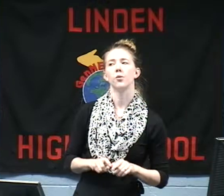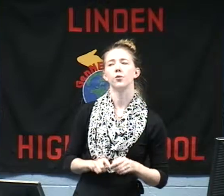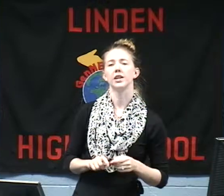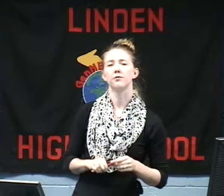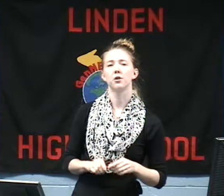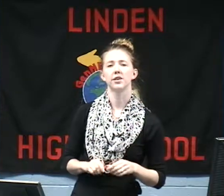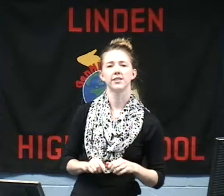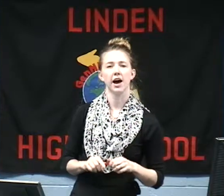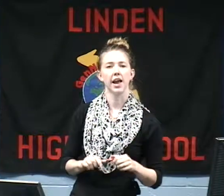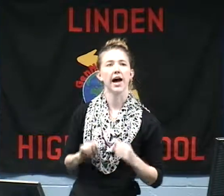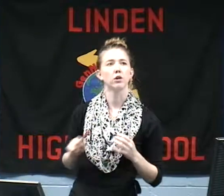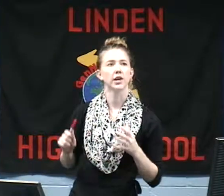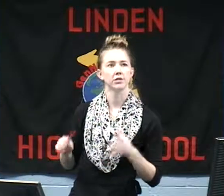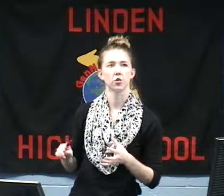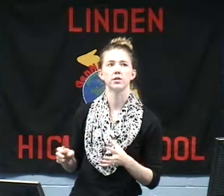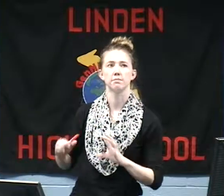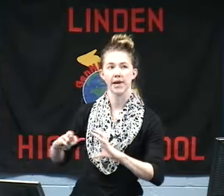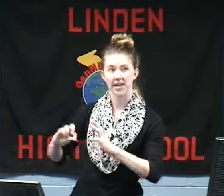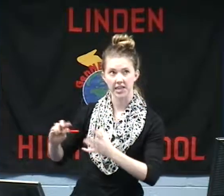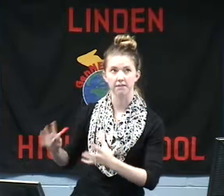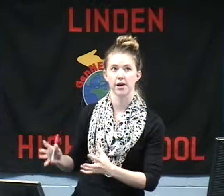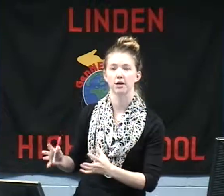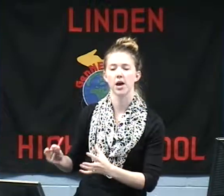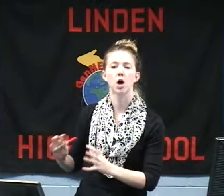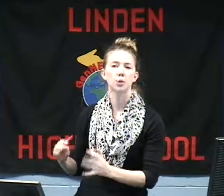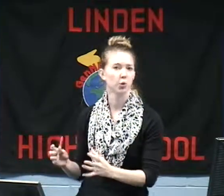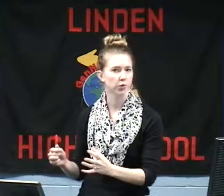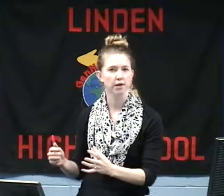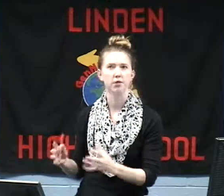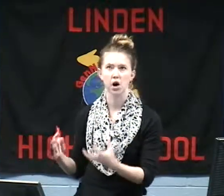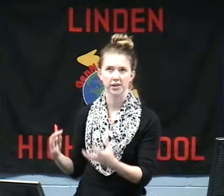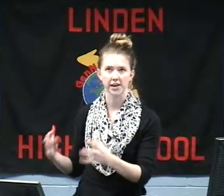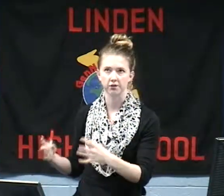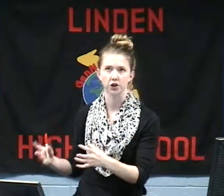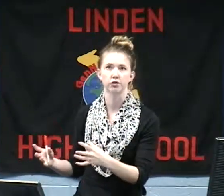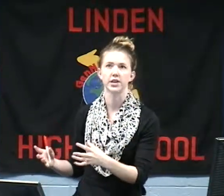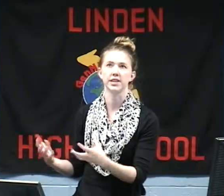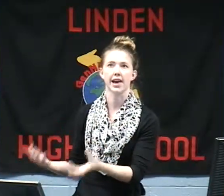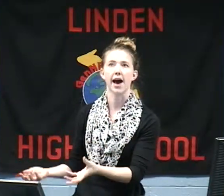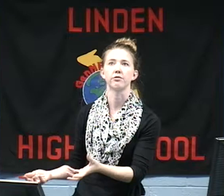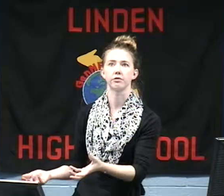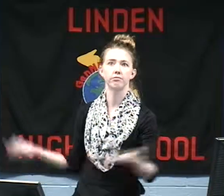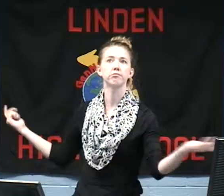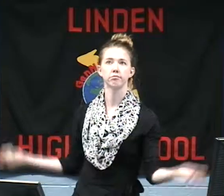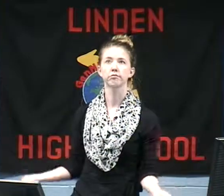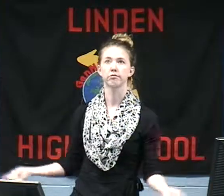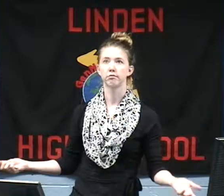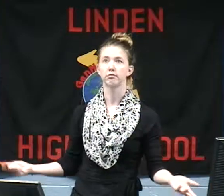really focus on how deaf schools make the environment appropriate for all the deaf children that they have.